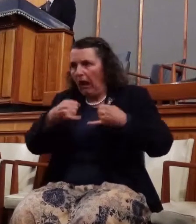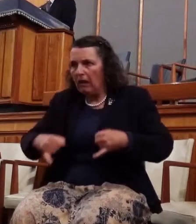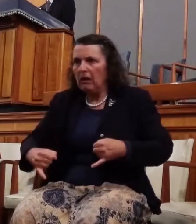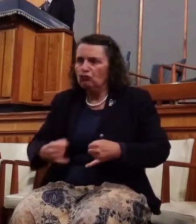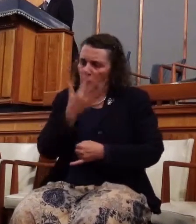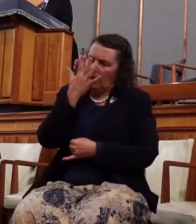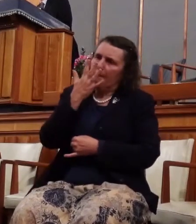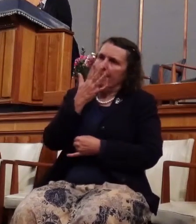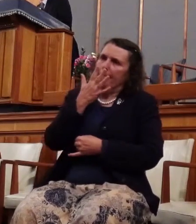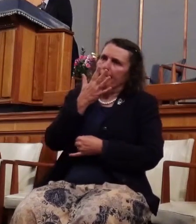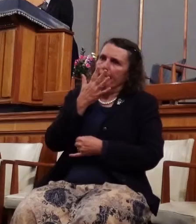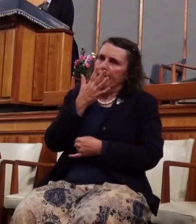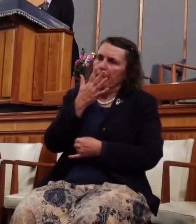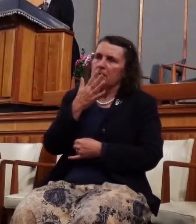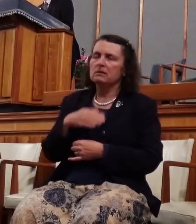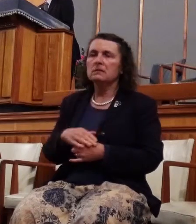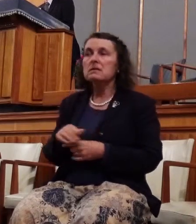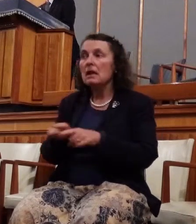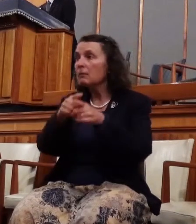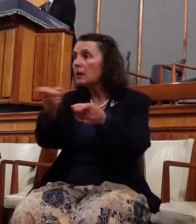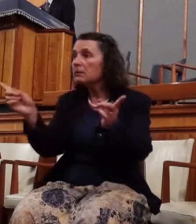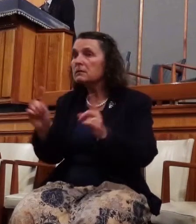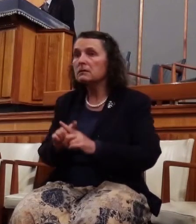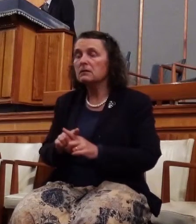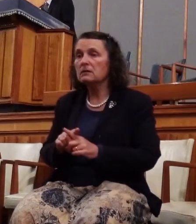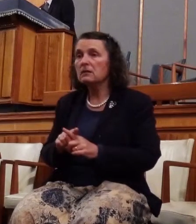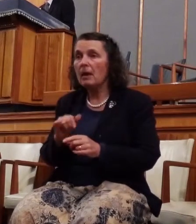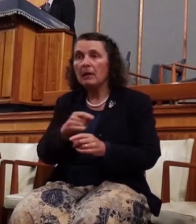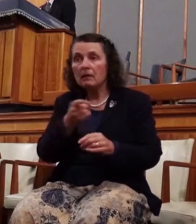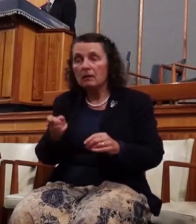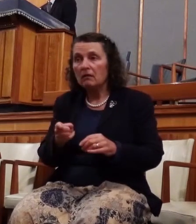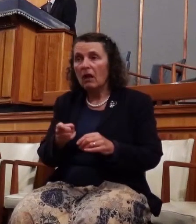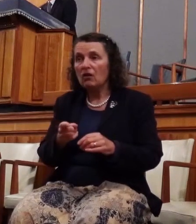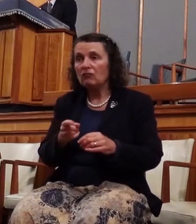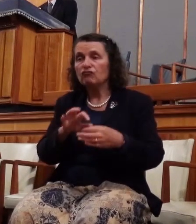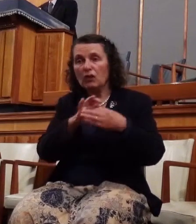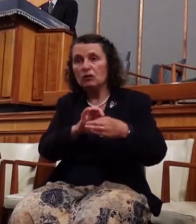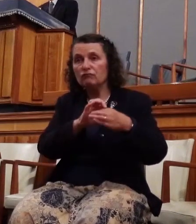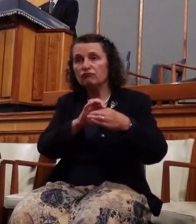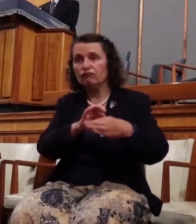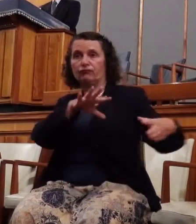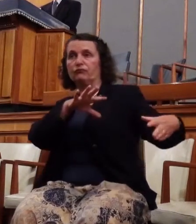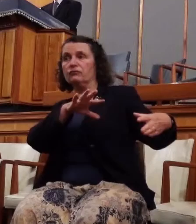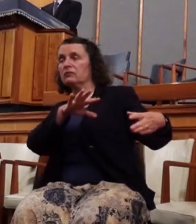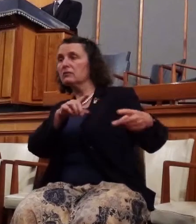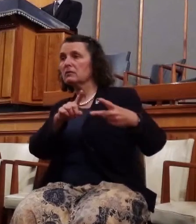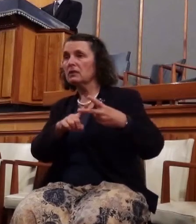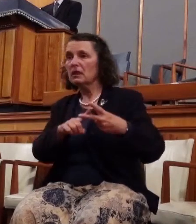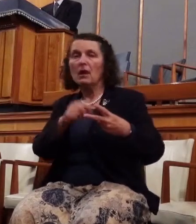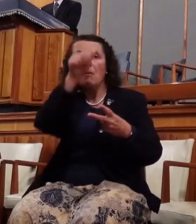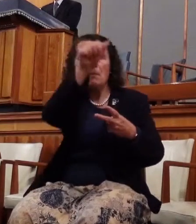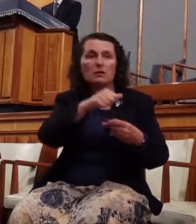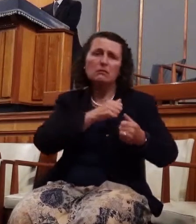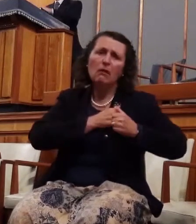He may bring sickness, illness, broken relationship, bereavement, the loss of a